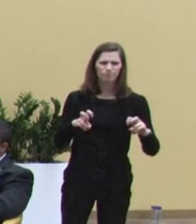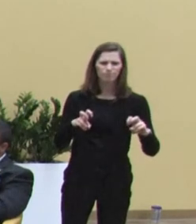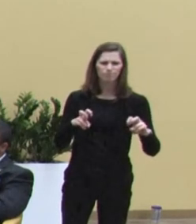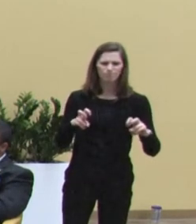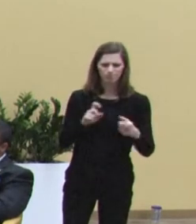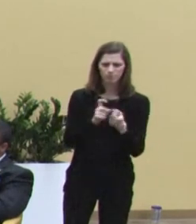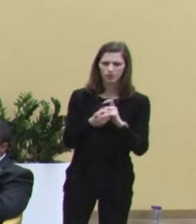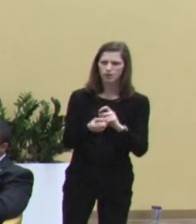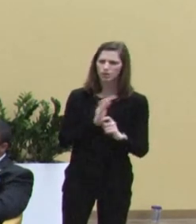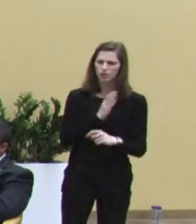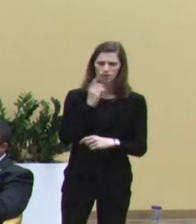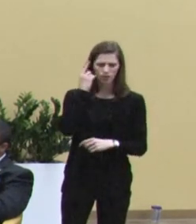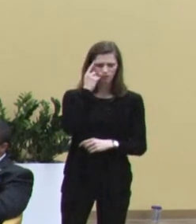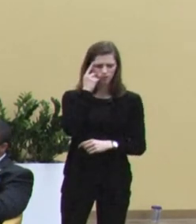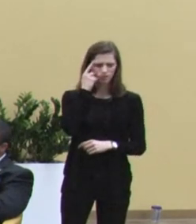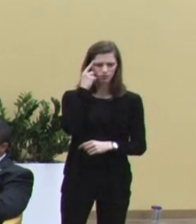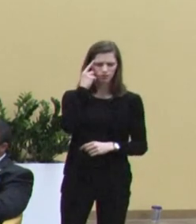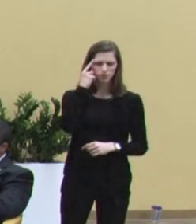ourselves toward